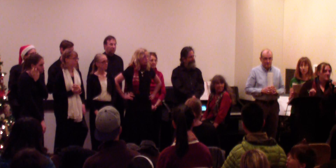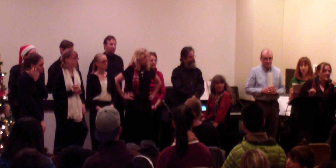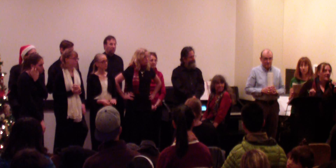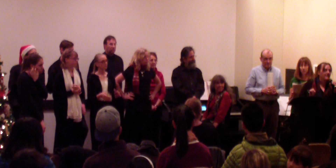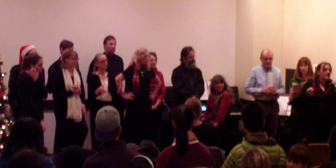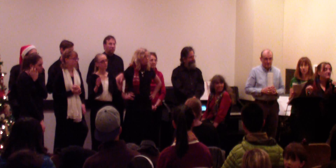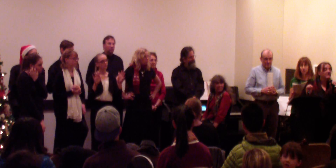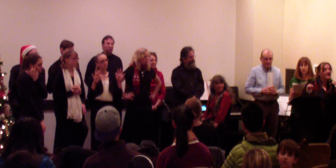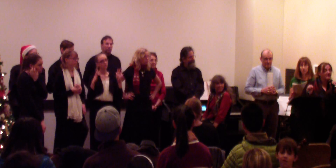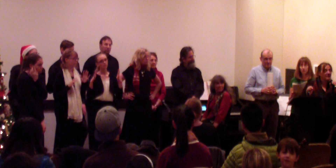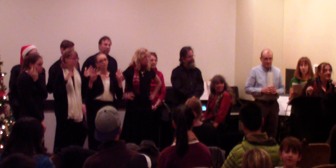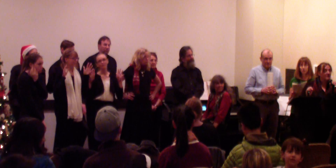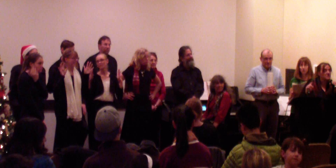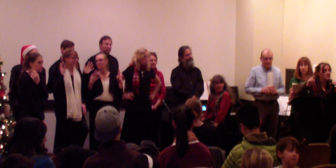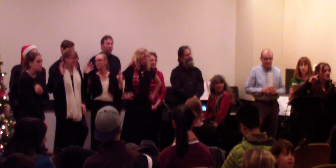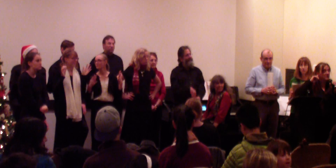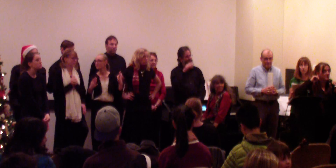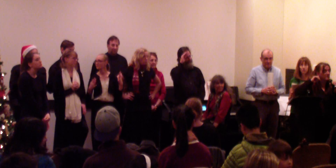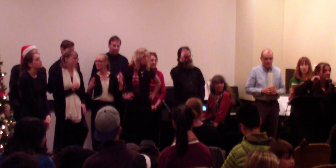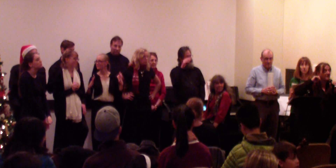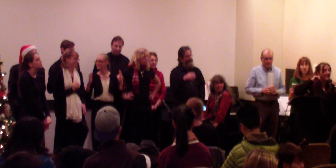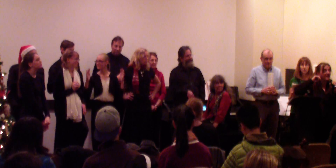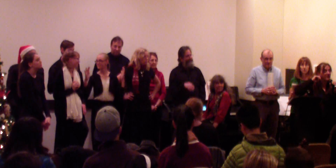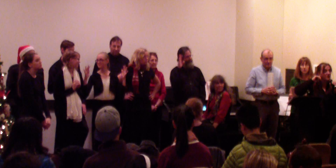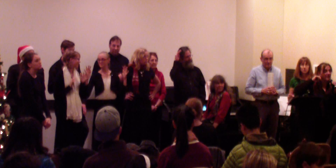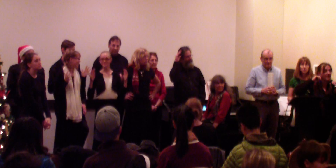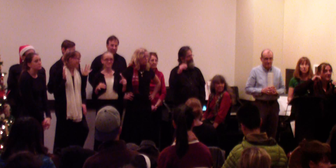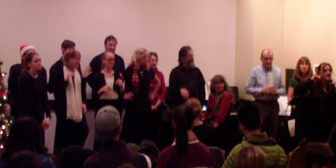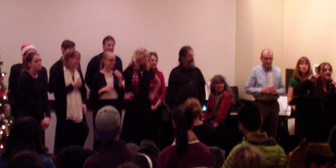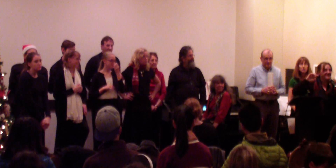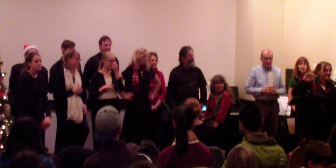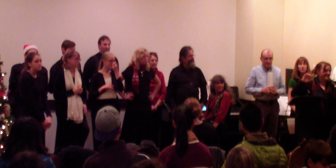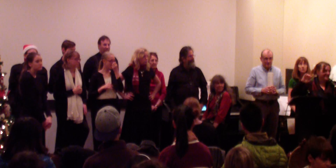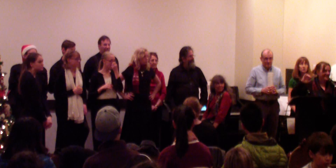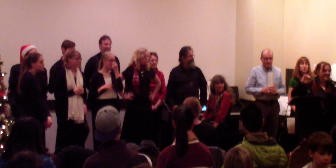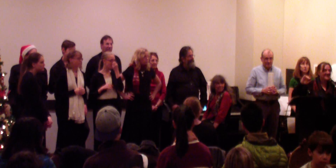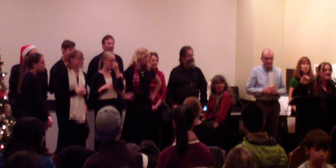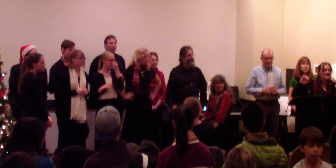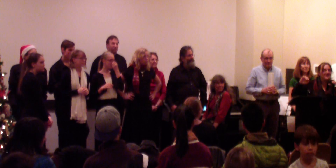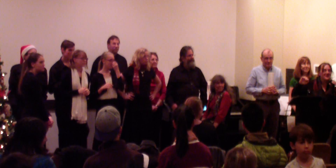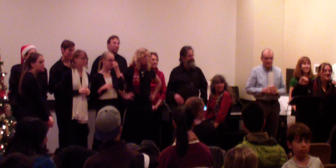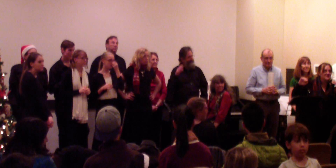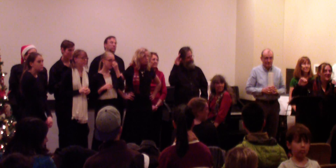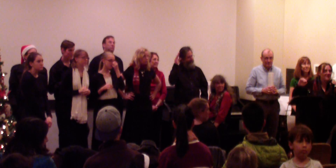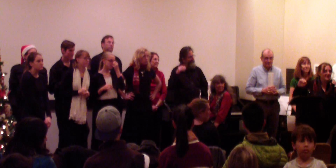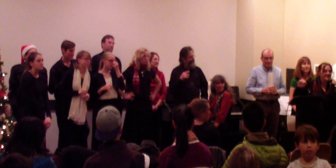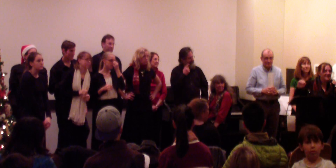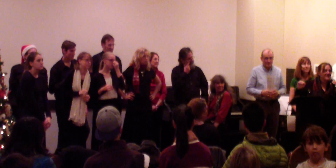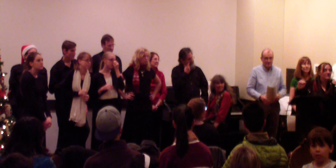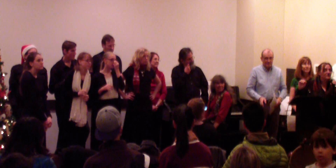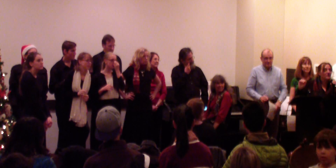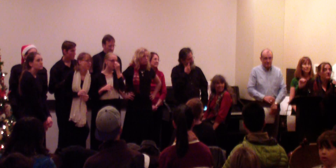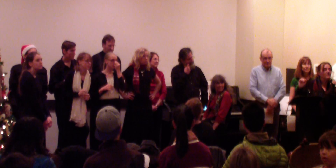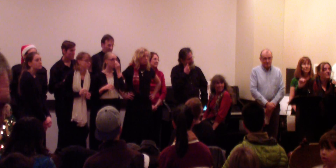Okay? So in sign language, you know that the deaf can't hear you clapping. The deaf can't hear you clapping. So the way